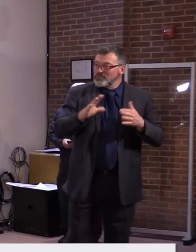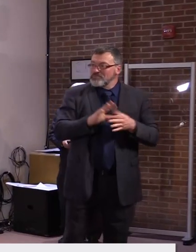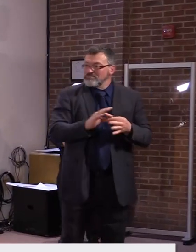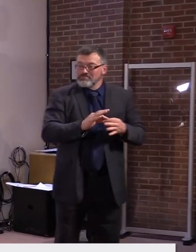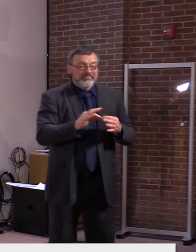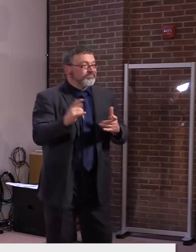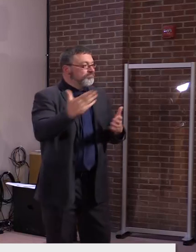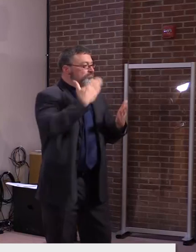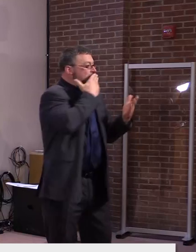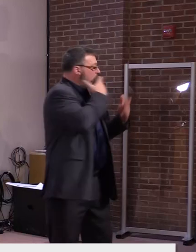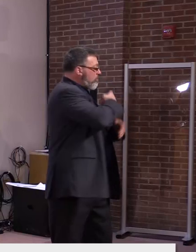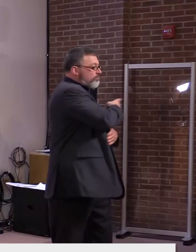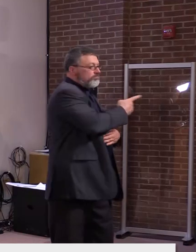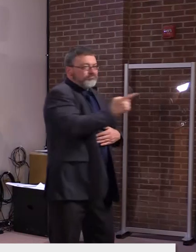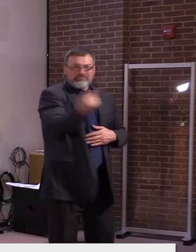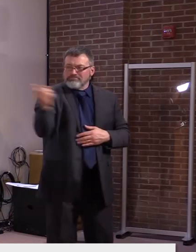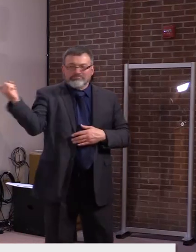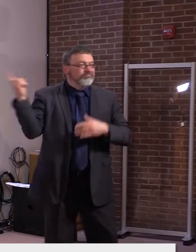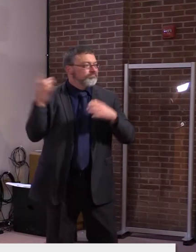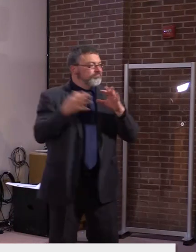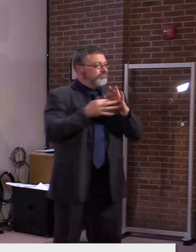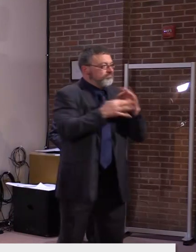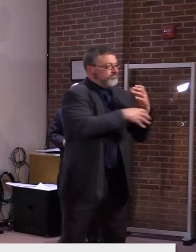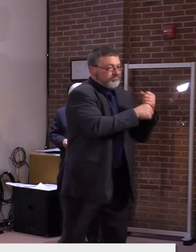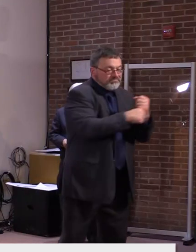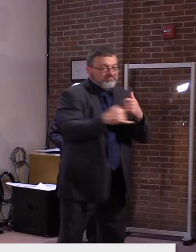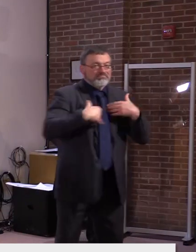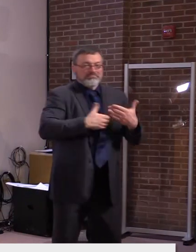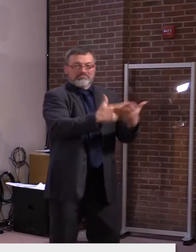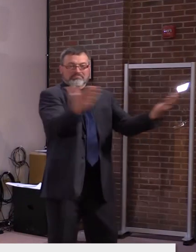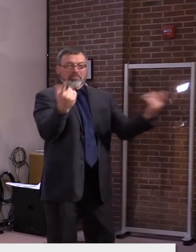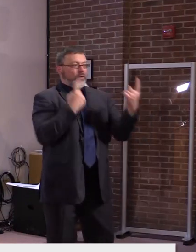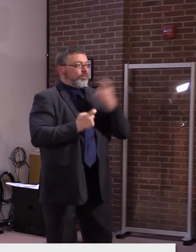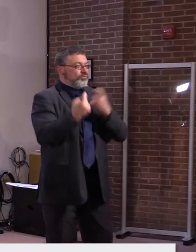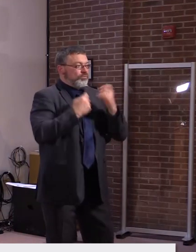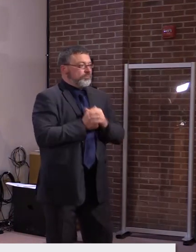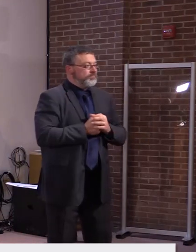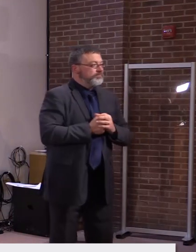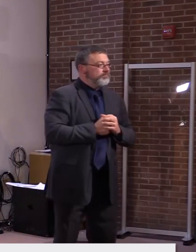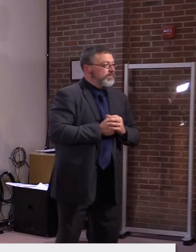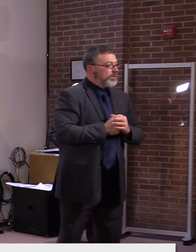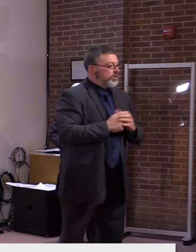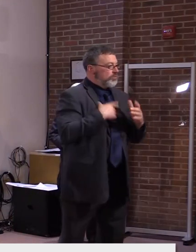Thank you, Dr. Levine. We'll now open it up to questions. Starting folks in the room.